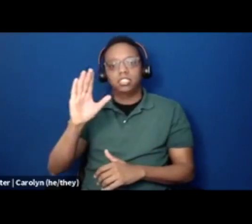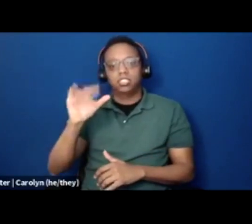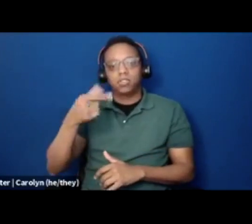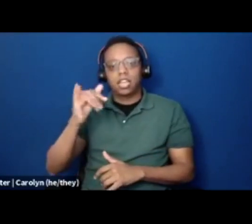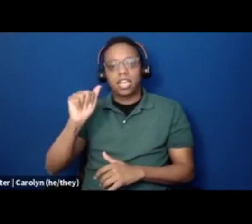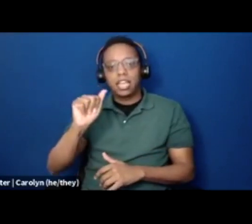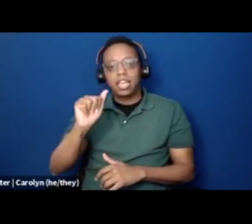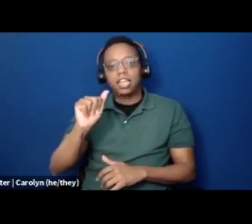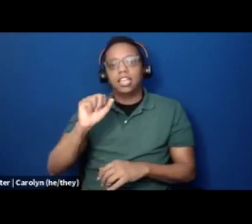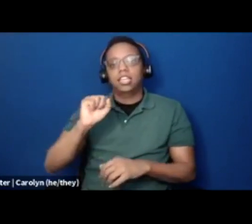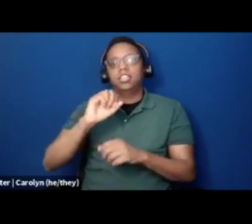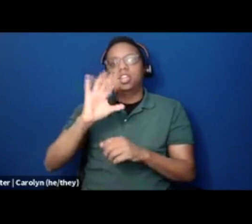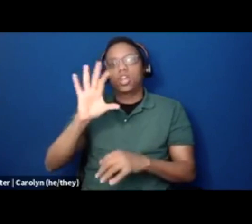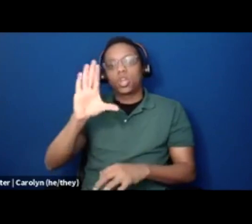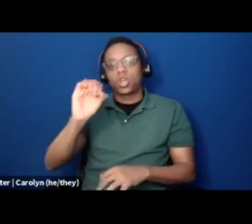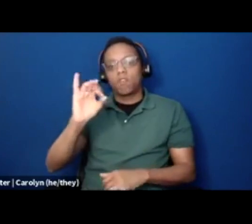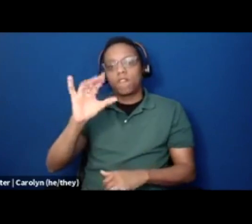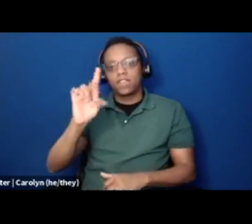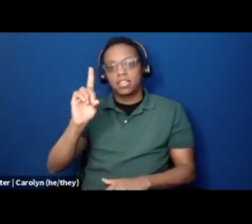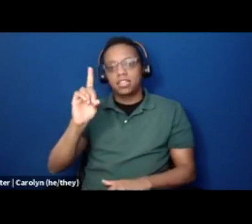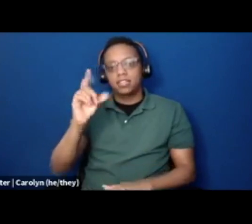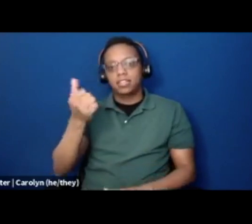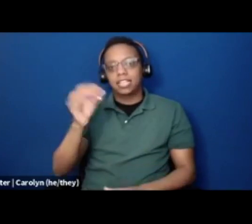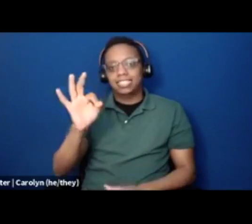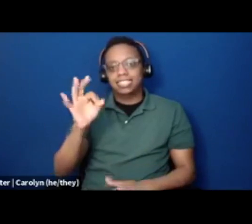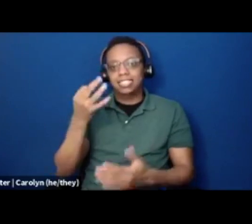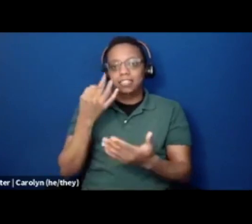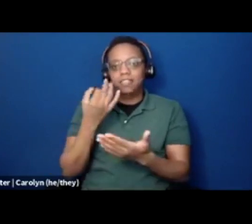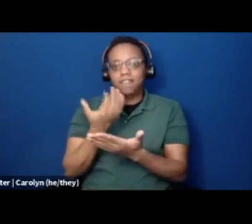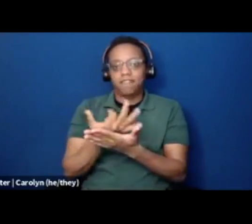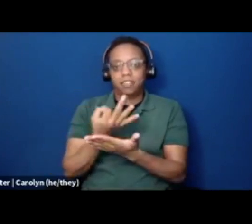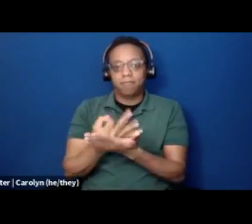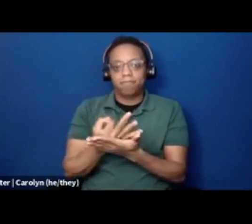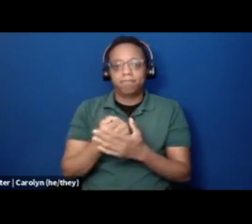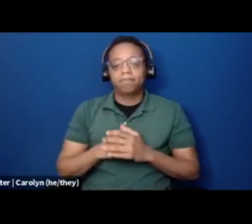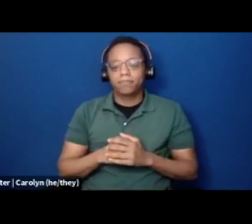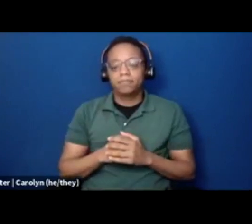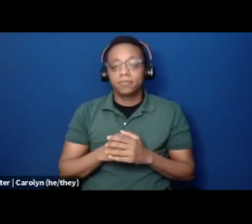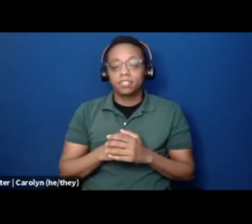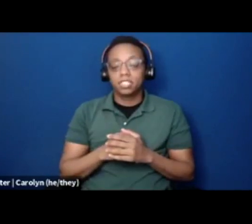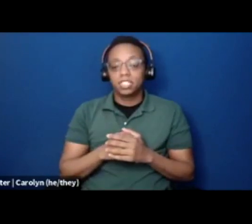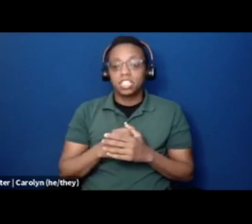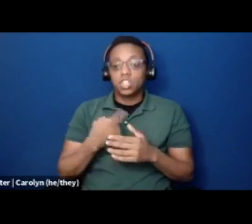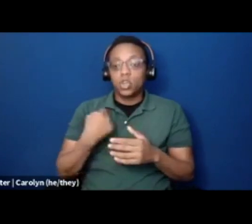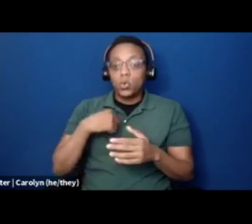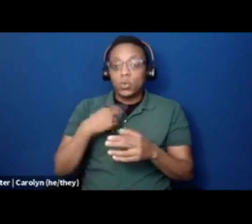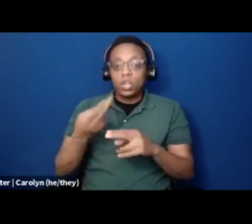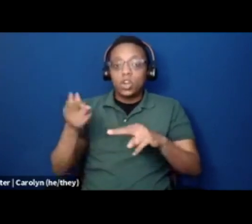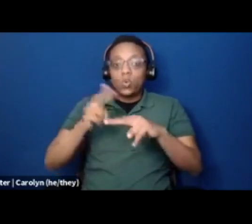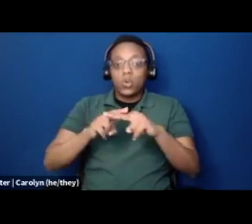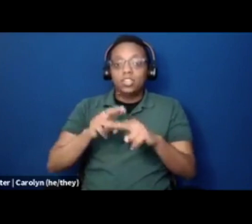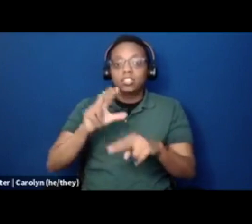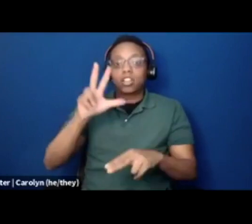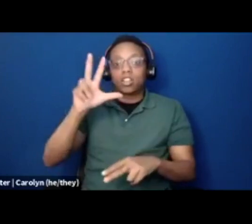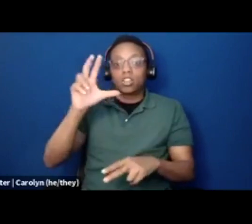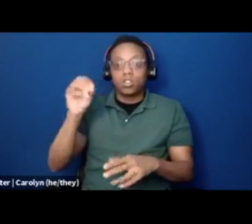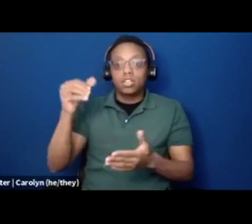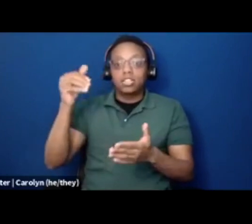this effort, as of current, we were able to raise $31,000. We've already